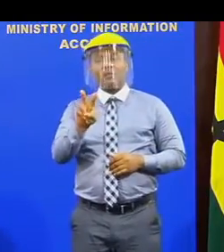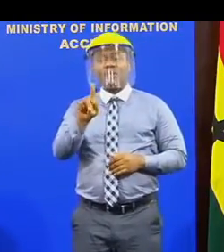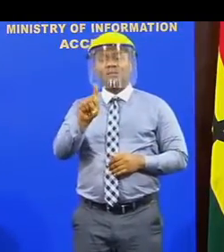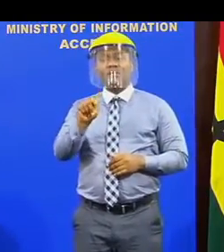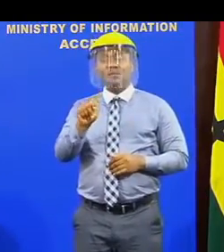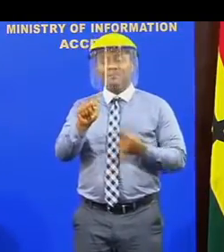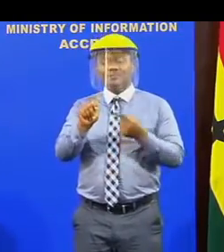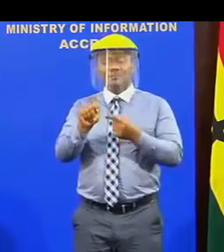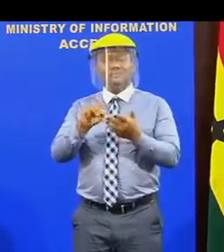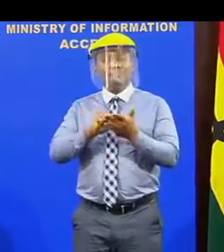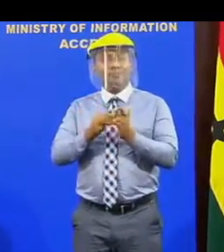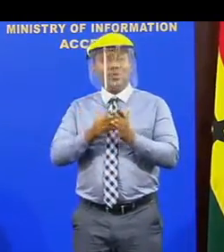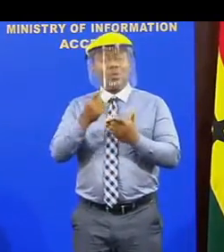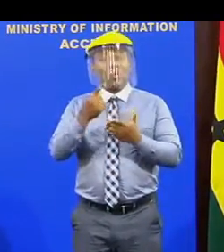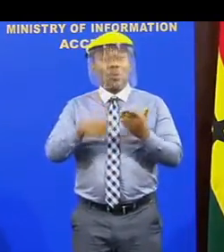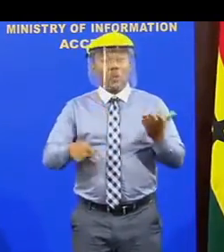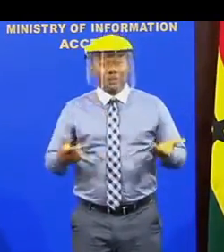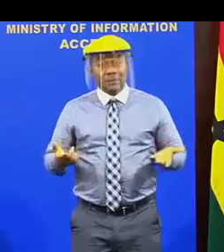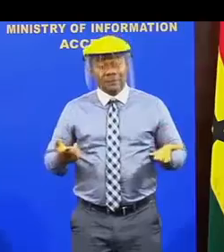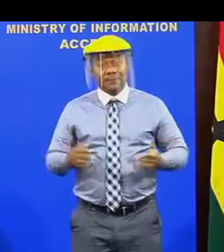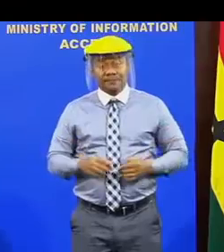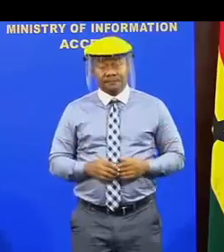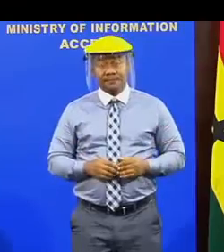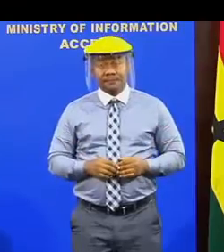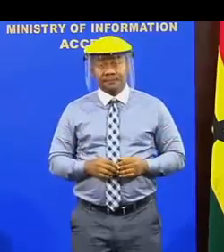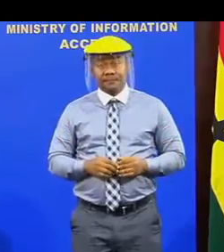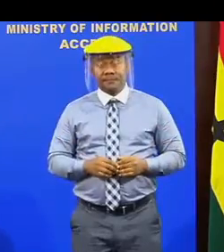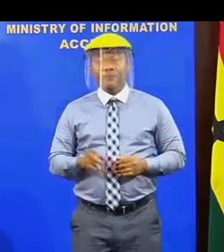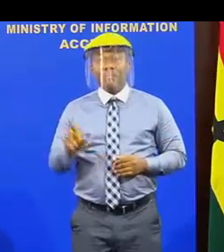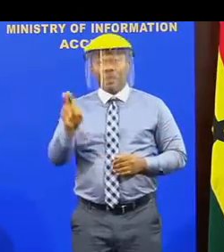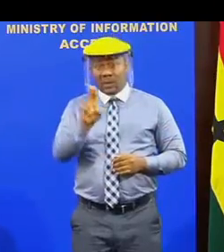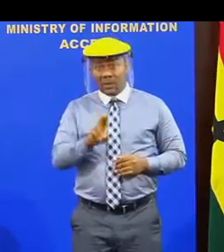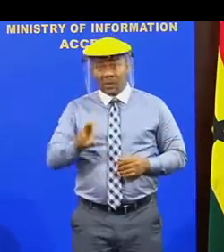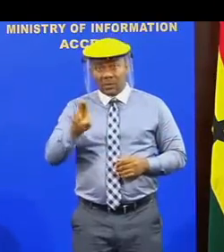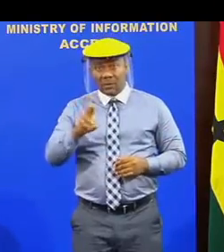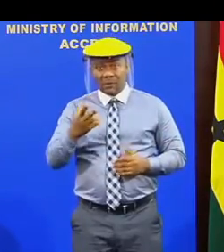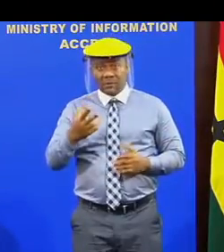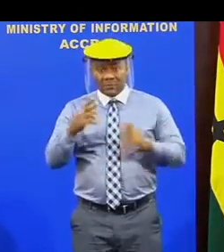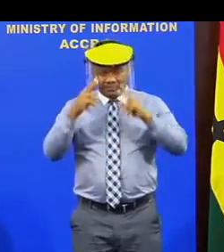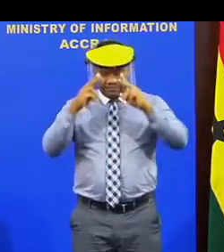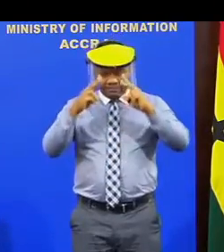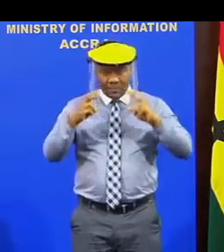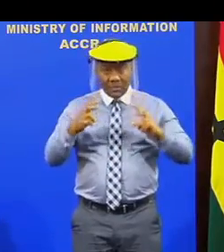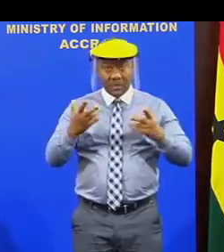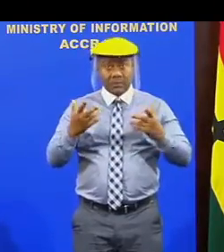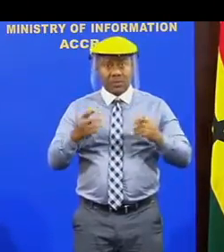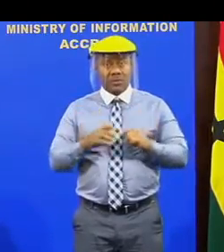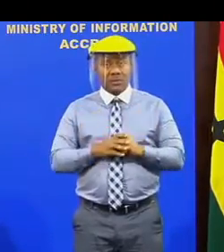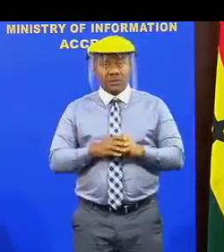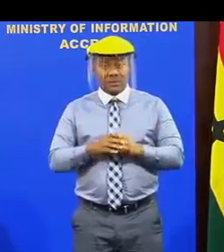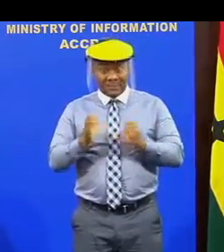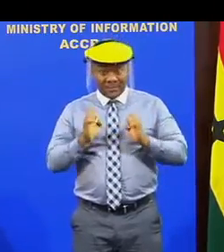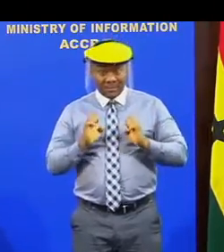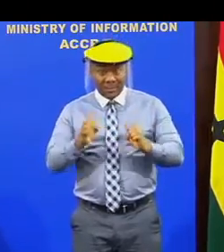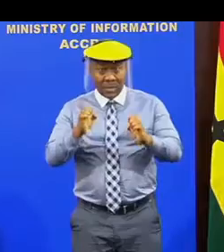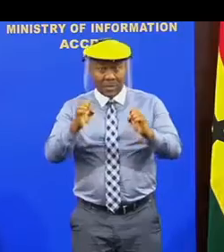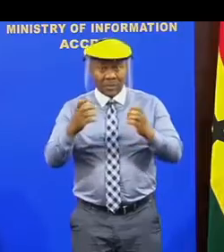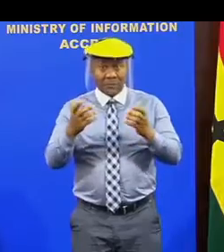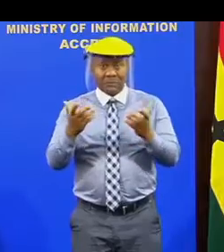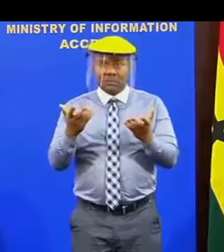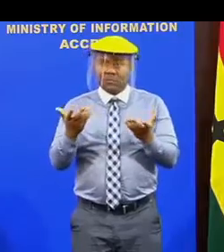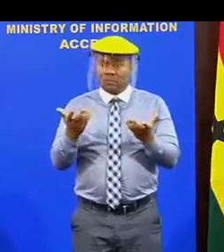kits are supposed to be used for preliminary screening or emergency screening in a country